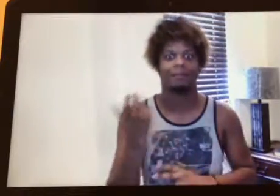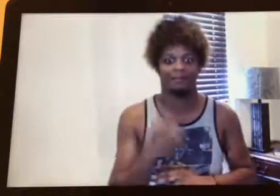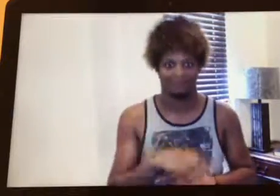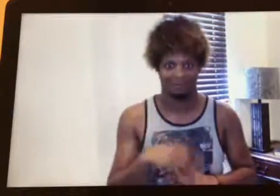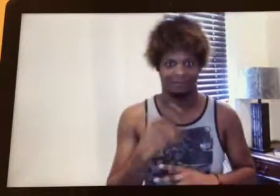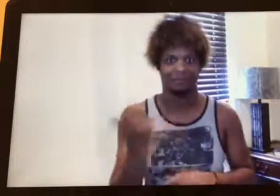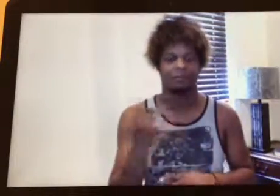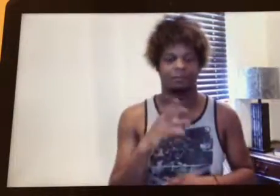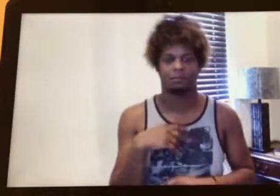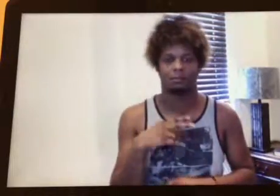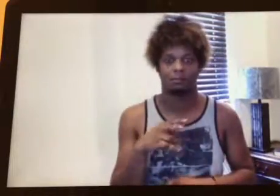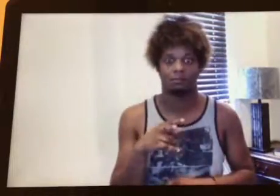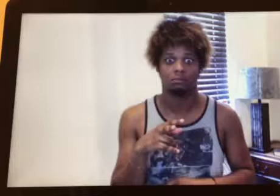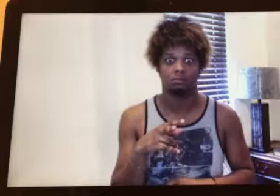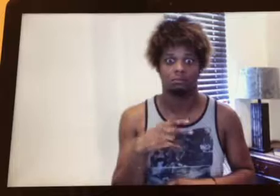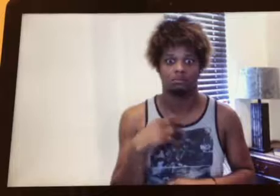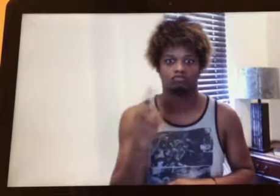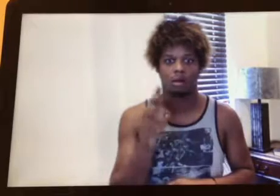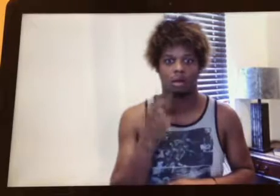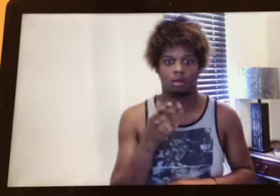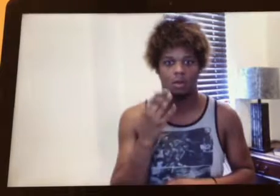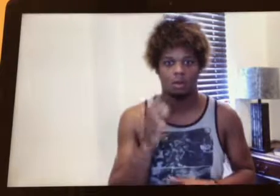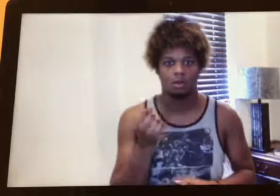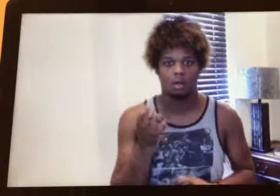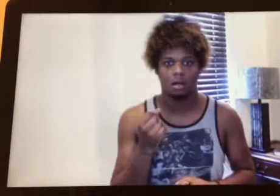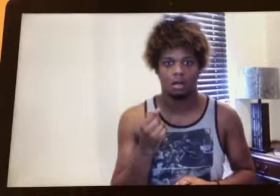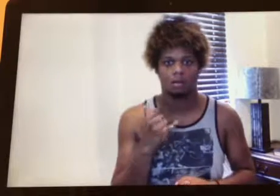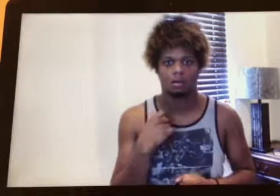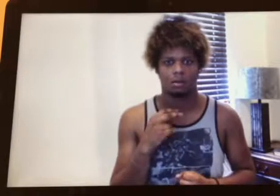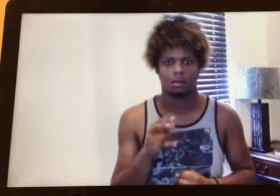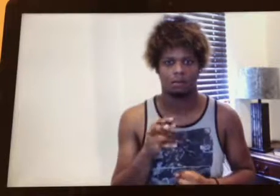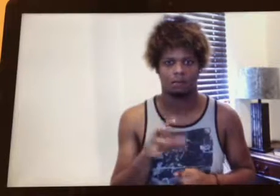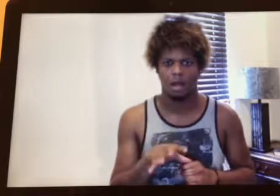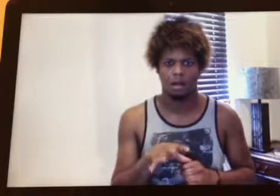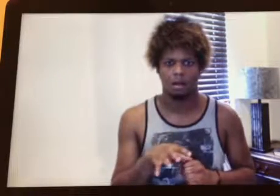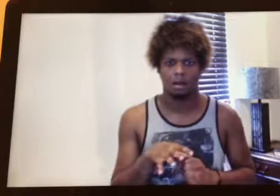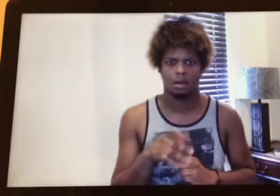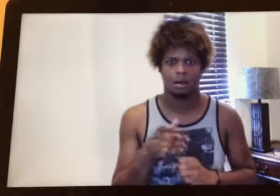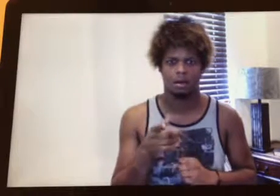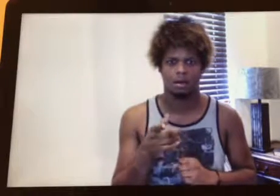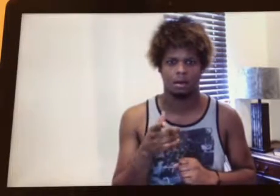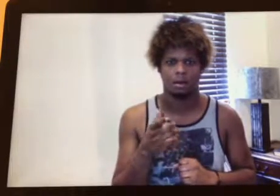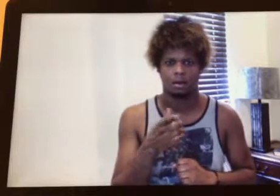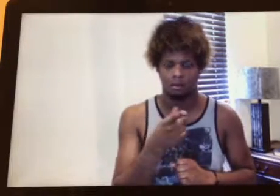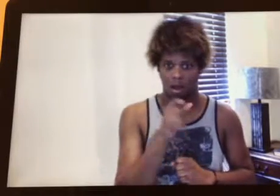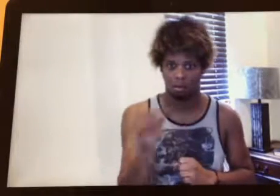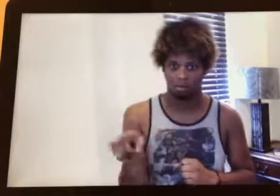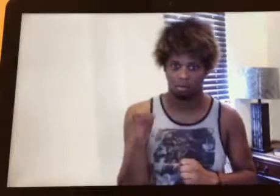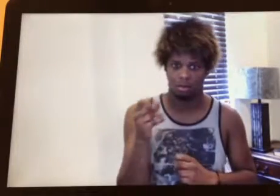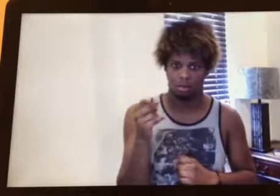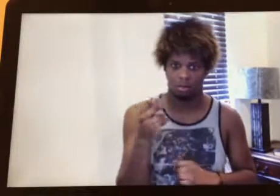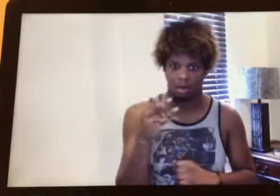language, signing a little bit and kind of just nodded his head a lot. And I was like, "Can you really not sign? Shit, this is